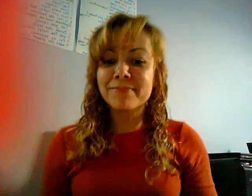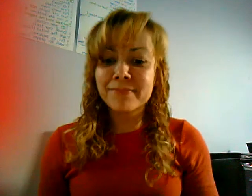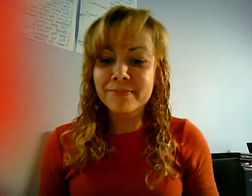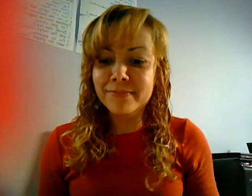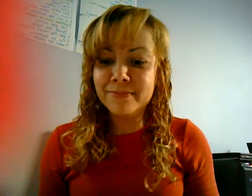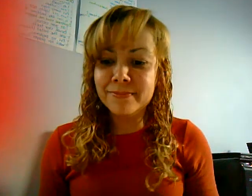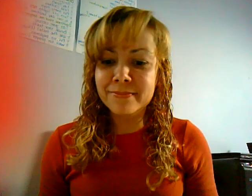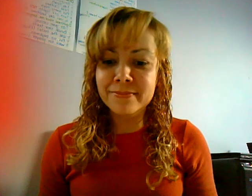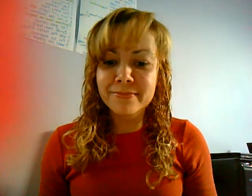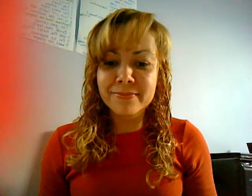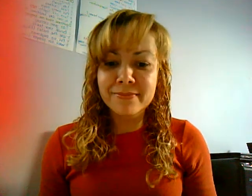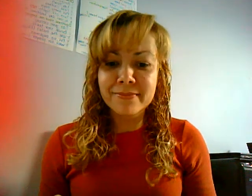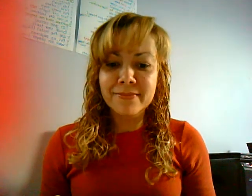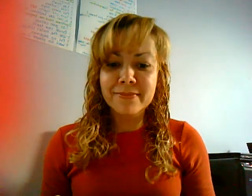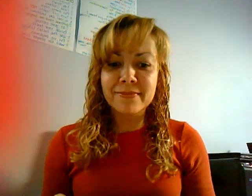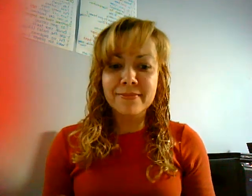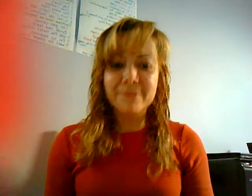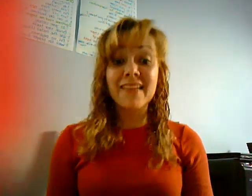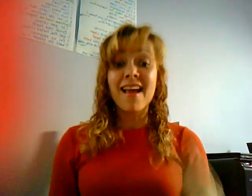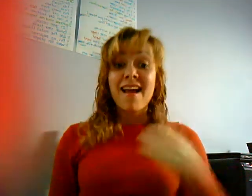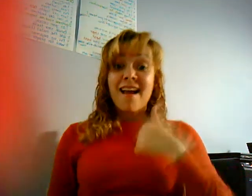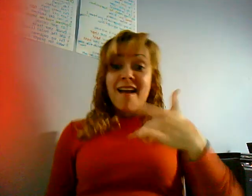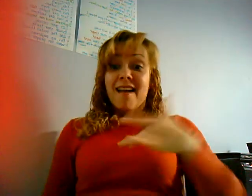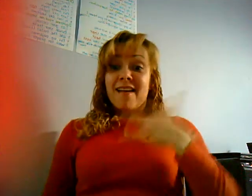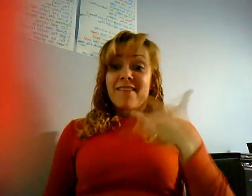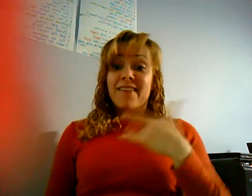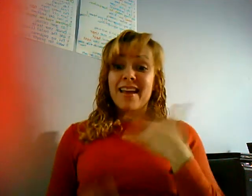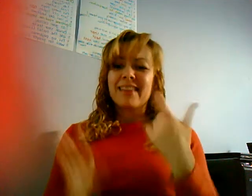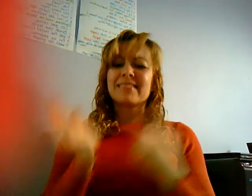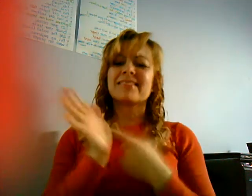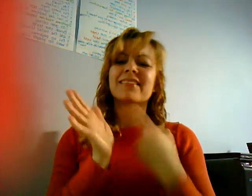And now he improved and he learned ASL.